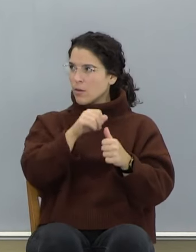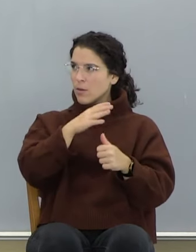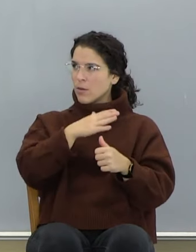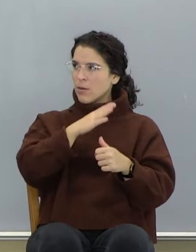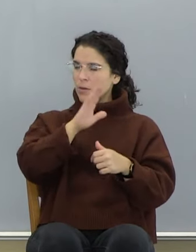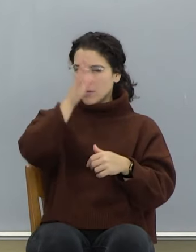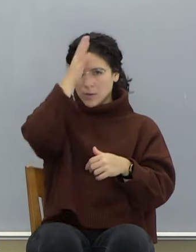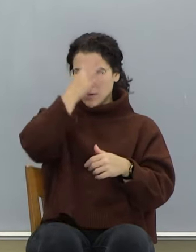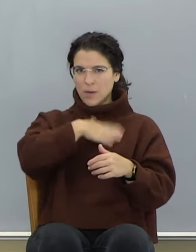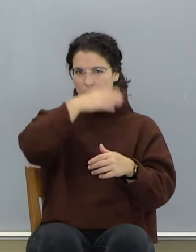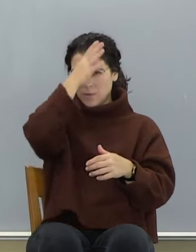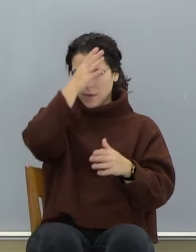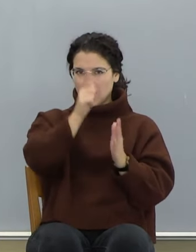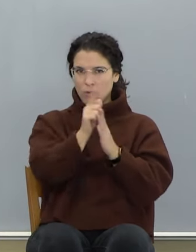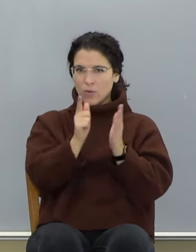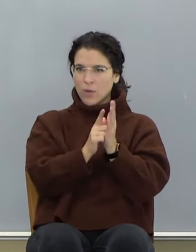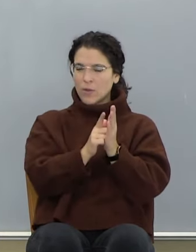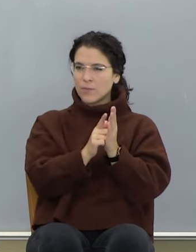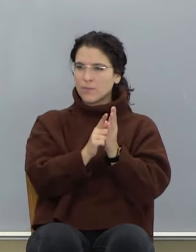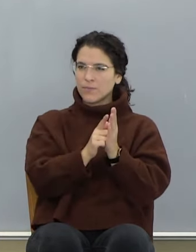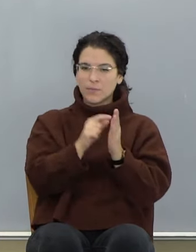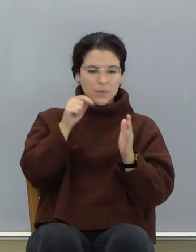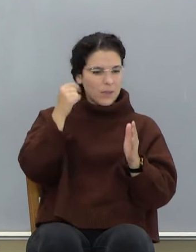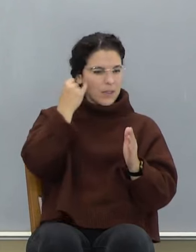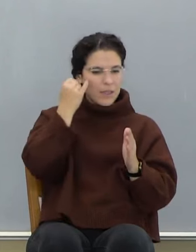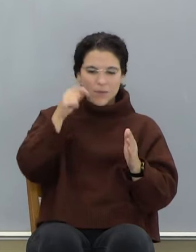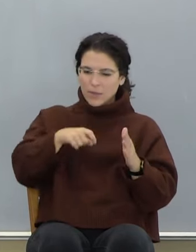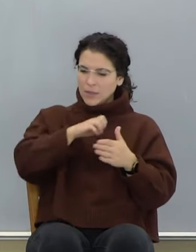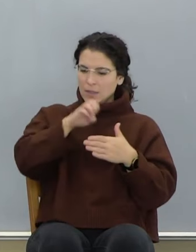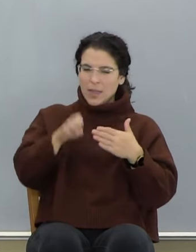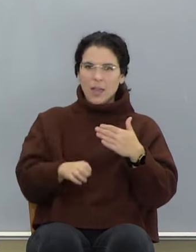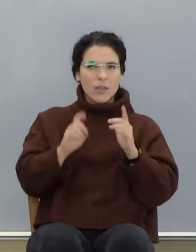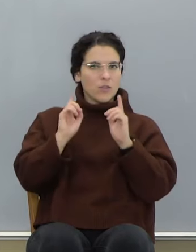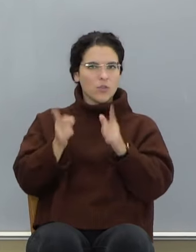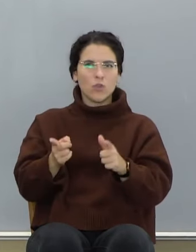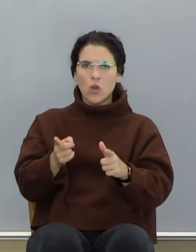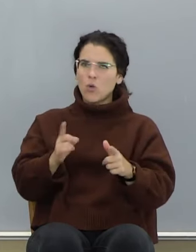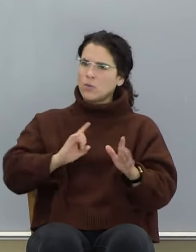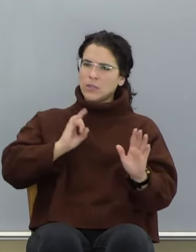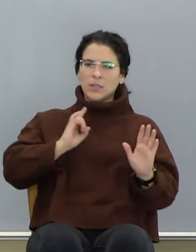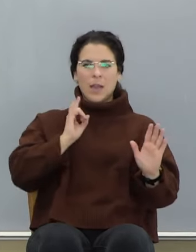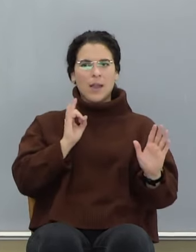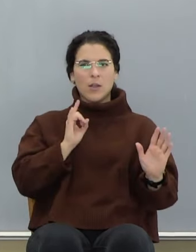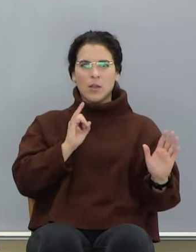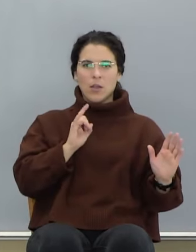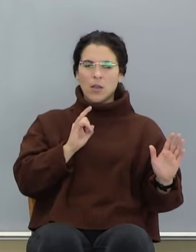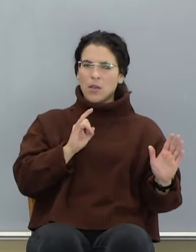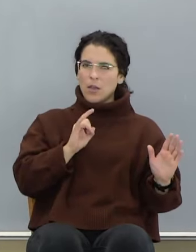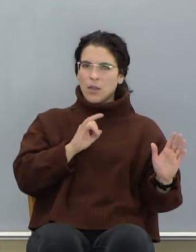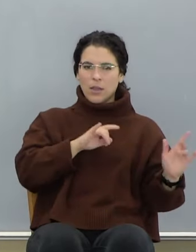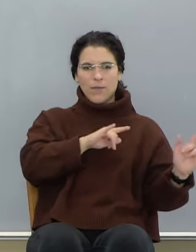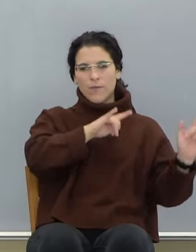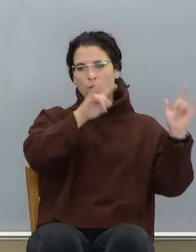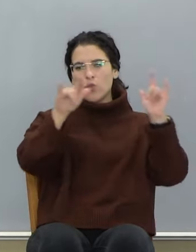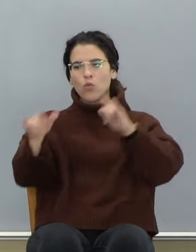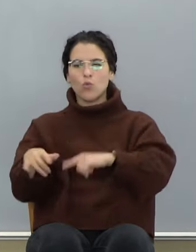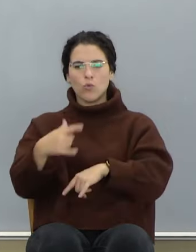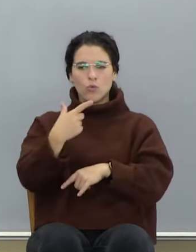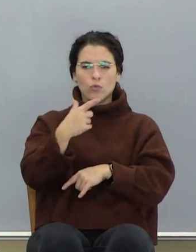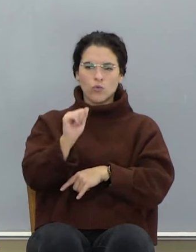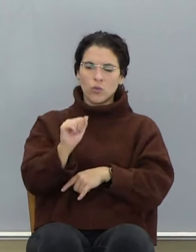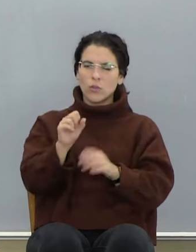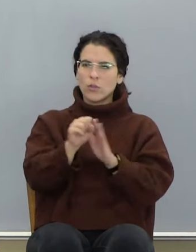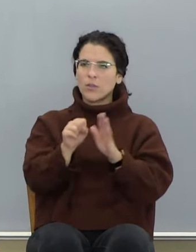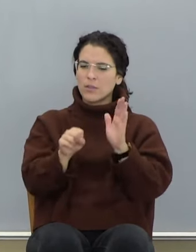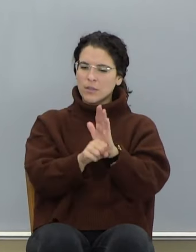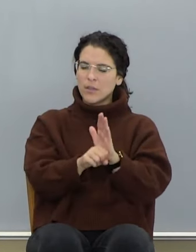father-in-law, he decided, if this is the end, let's go in style. So he got us all over there to Georgia.